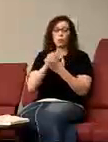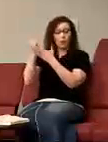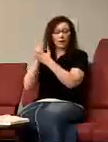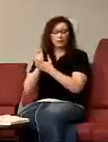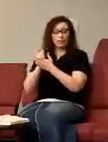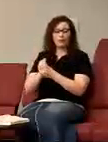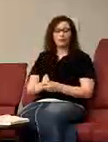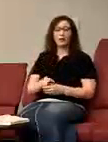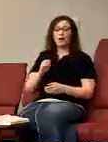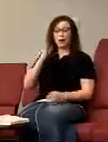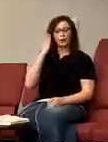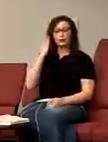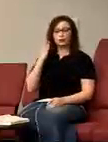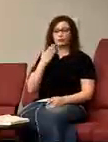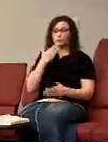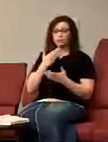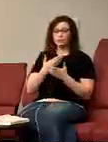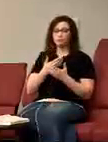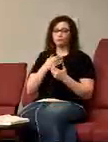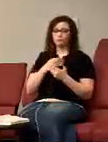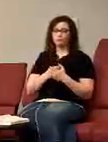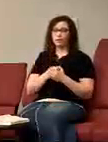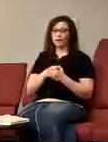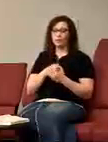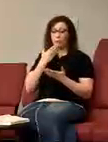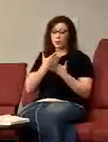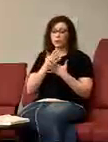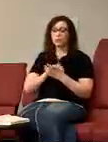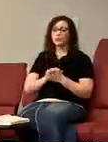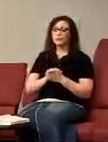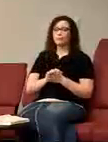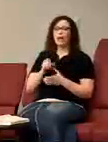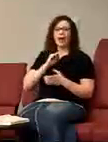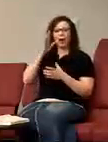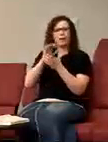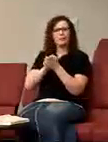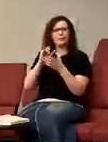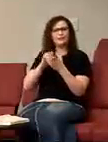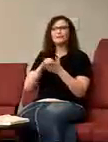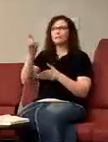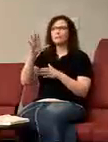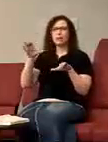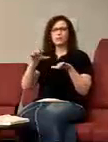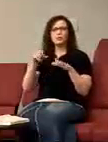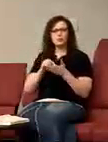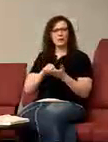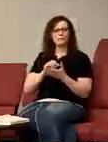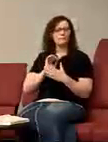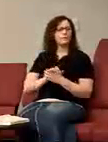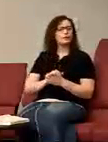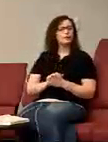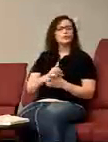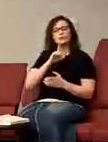that sounds good. I mean, I believe God would do that, because he wants us to have, you know, stuff. I got to get around to work and everything, take family around. So anyway, I did